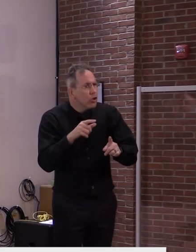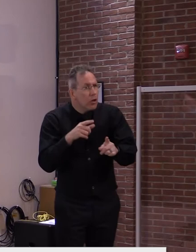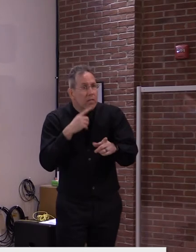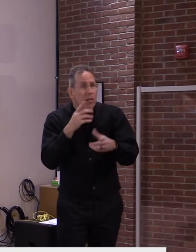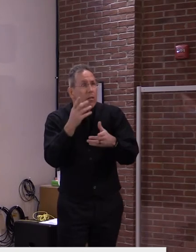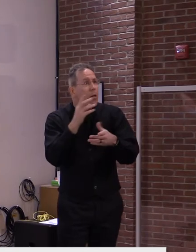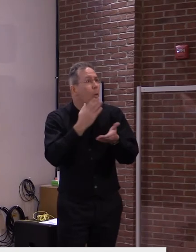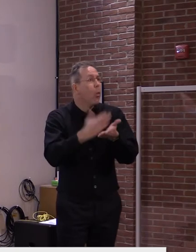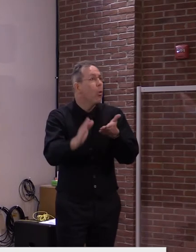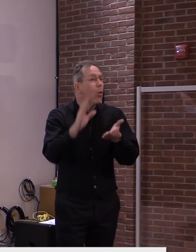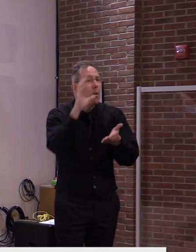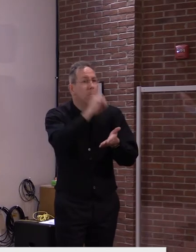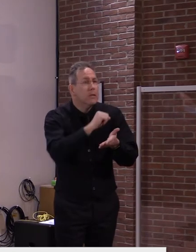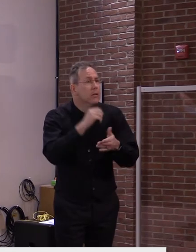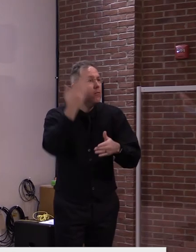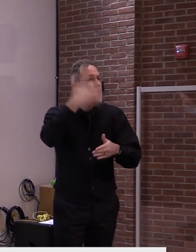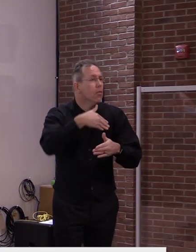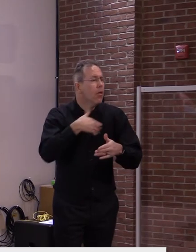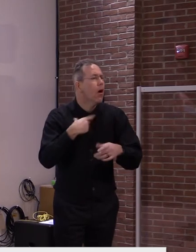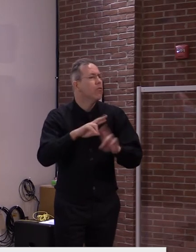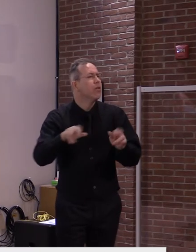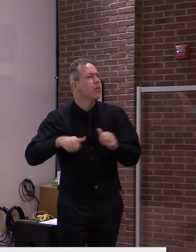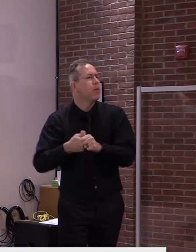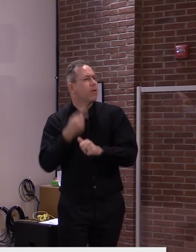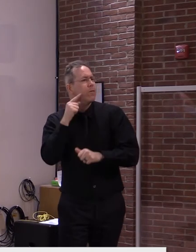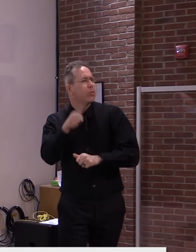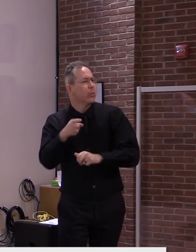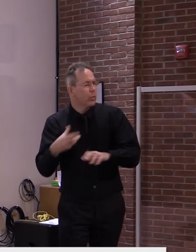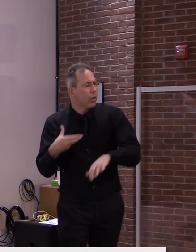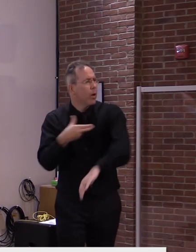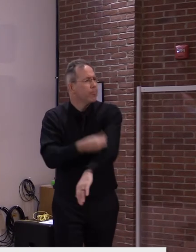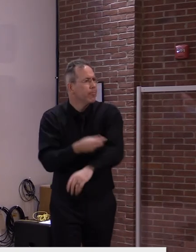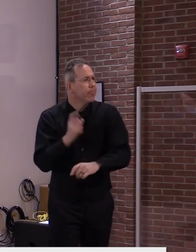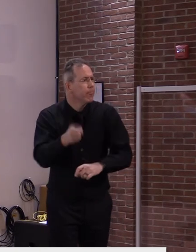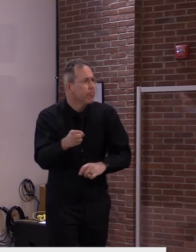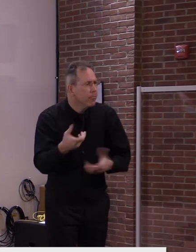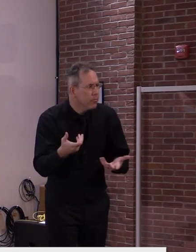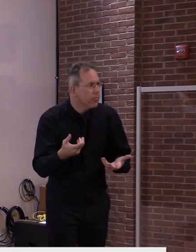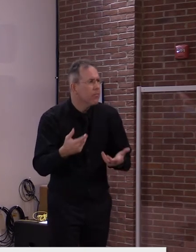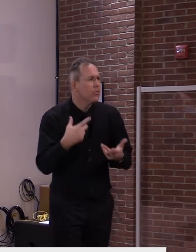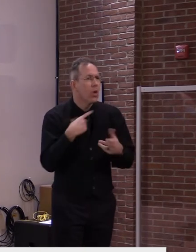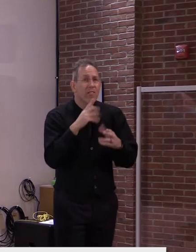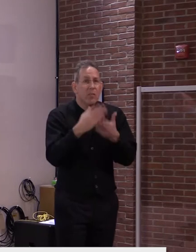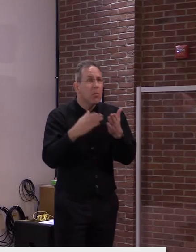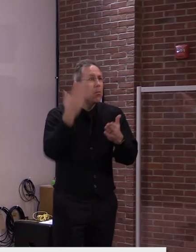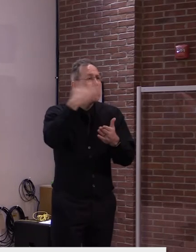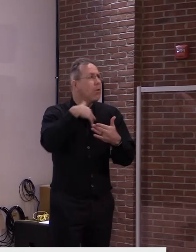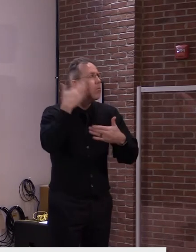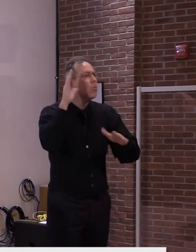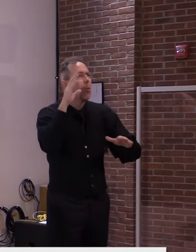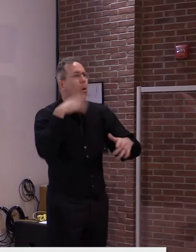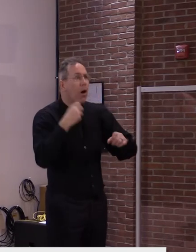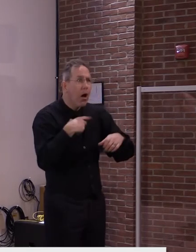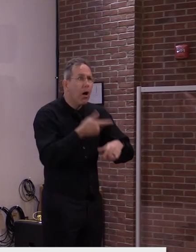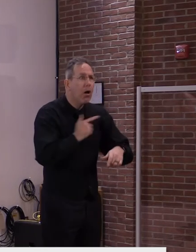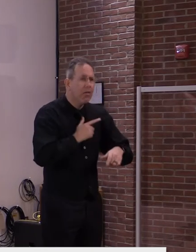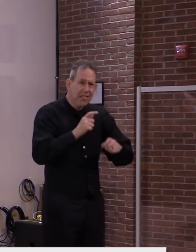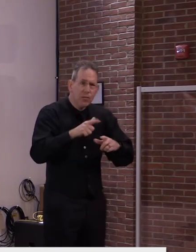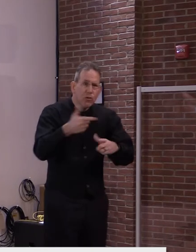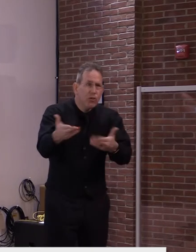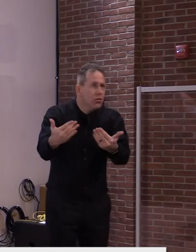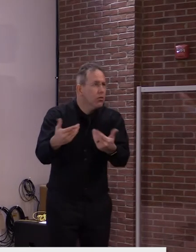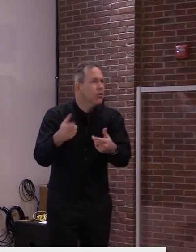group within the health department to reach out with vaccinations to the BIPOC community.